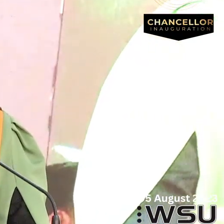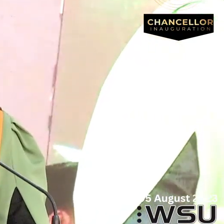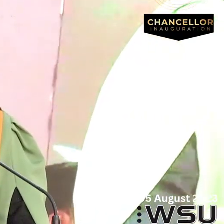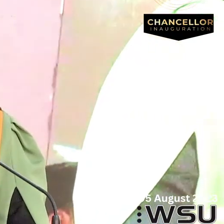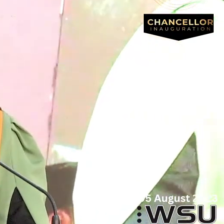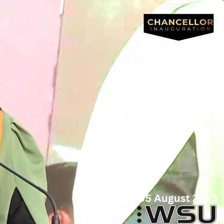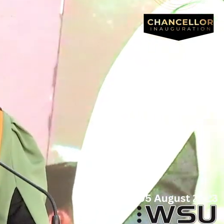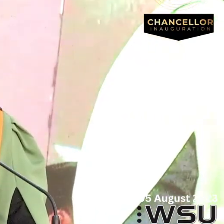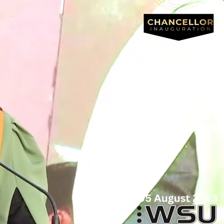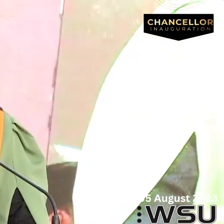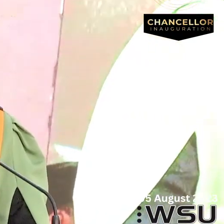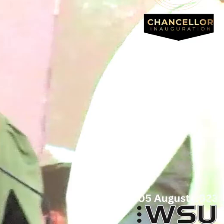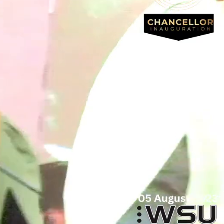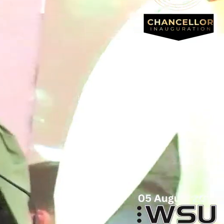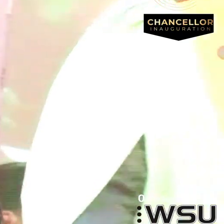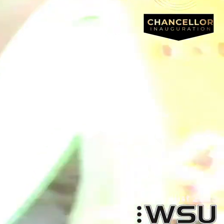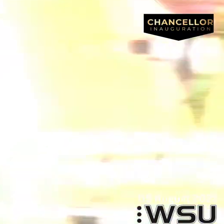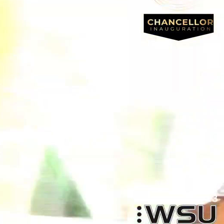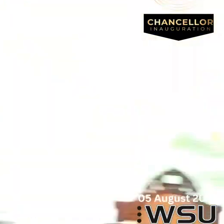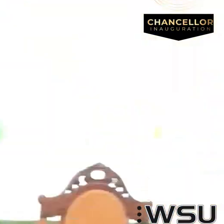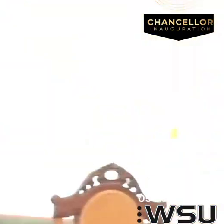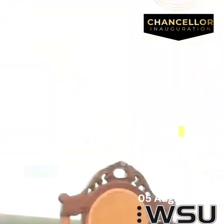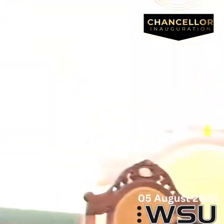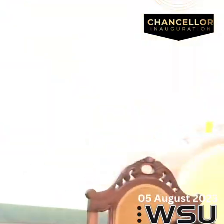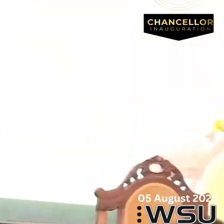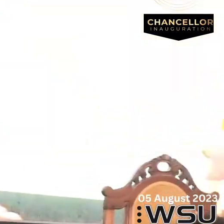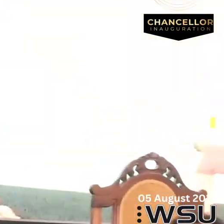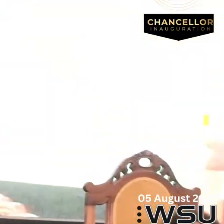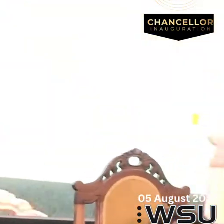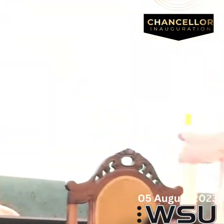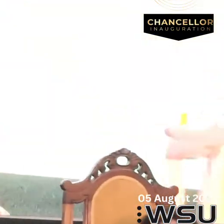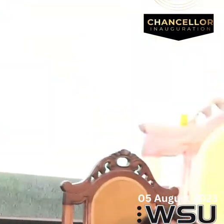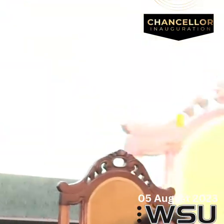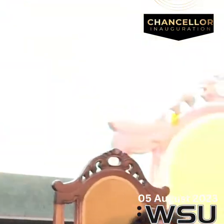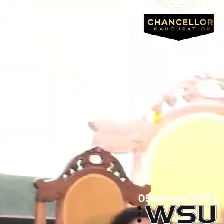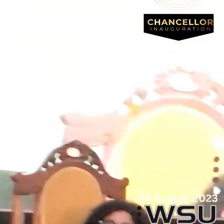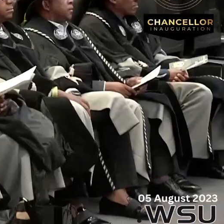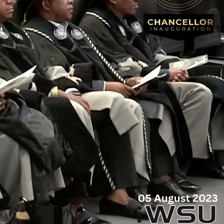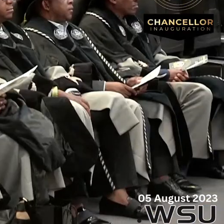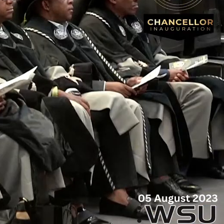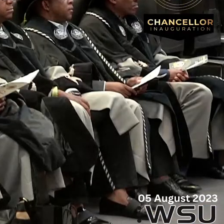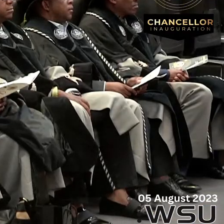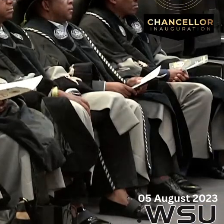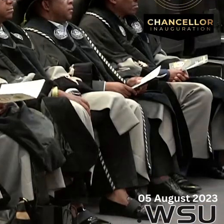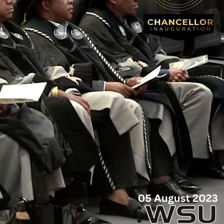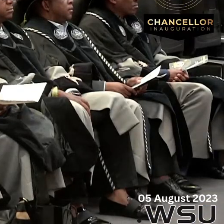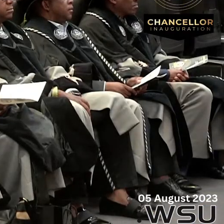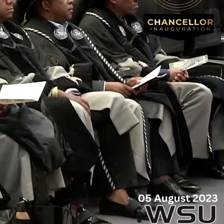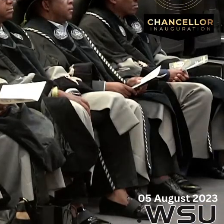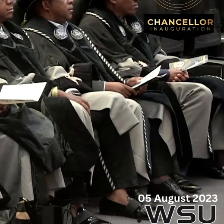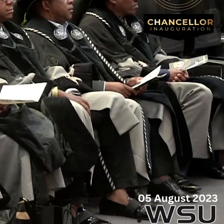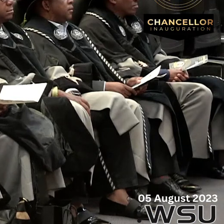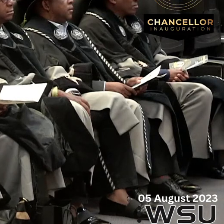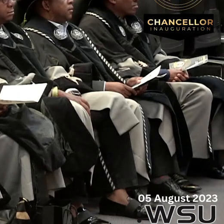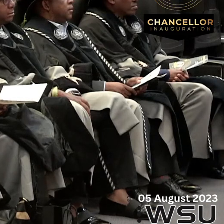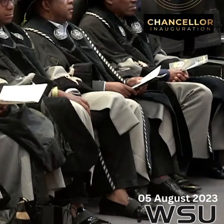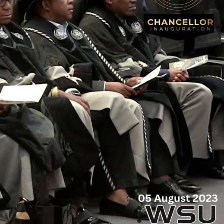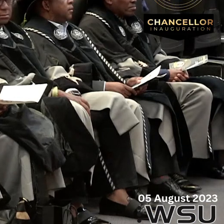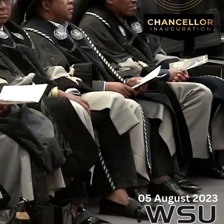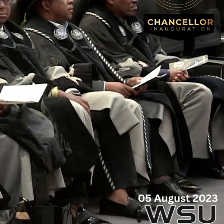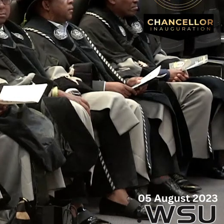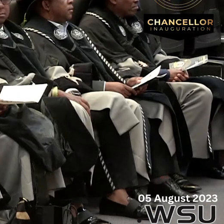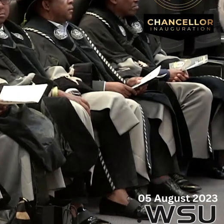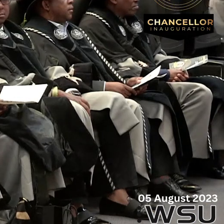Ingathi nosekela speaker, into kaQhoboshiyane, beke ndayithi chair, ingathi khona ke